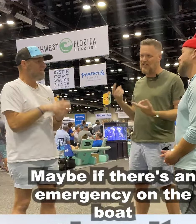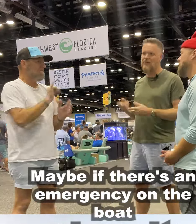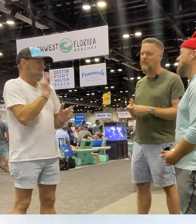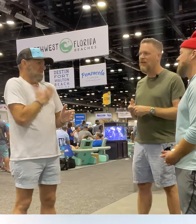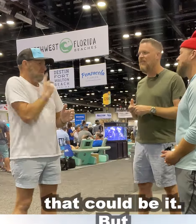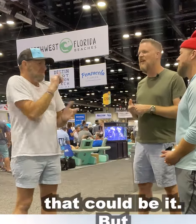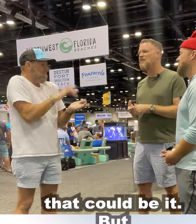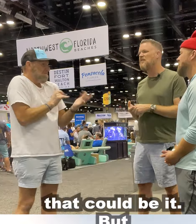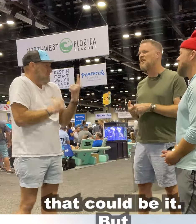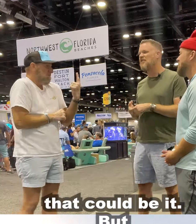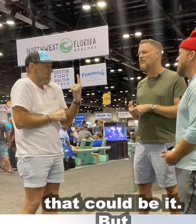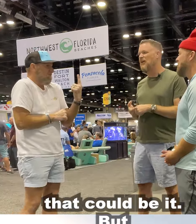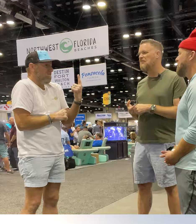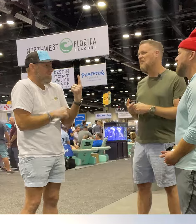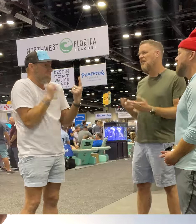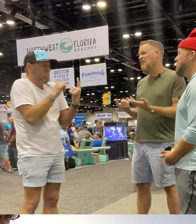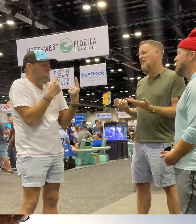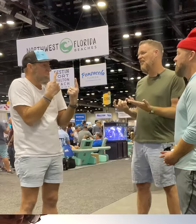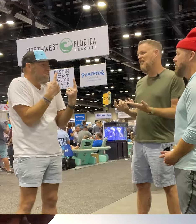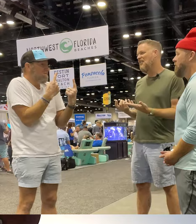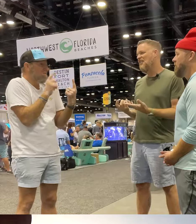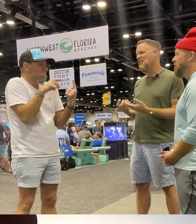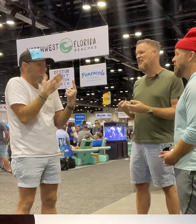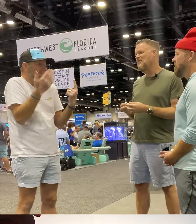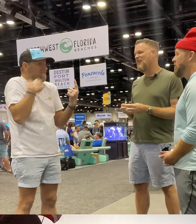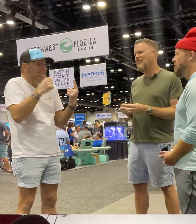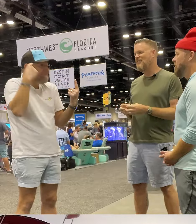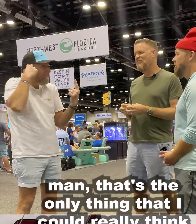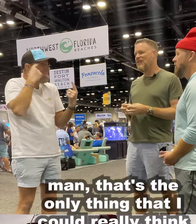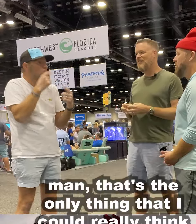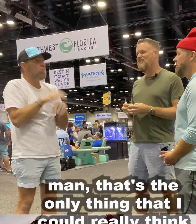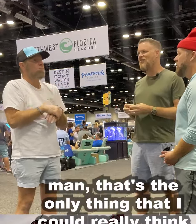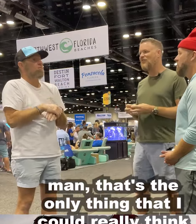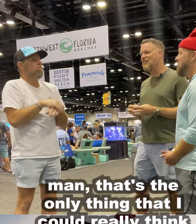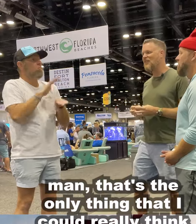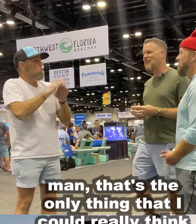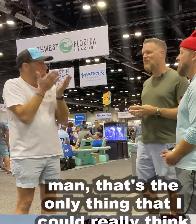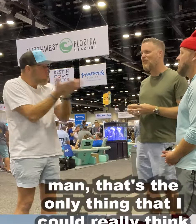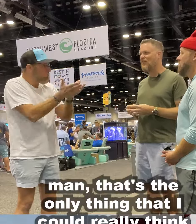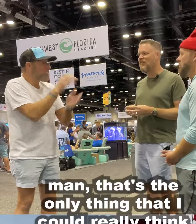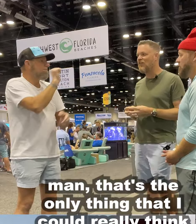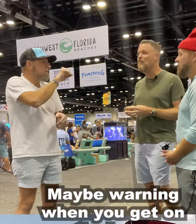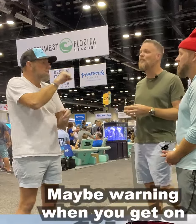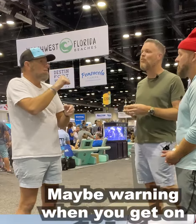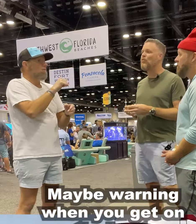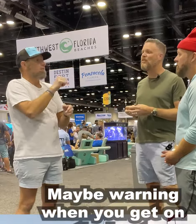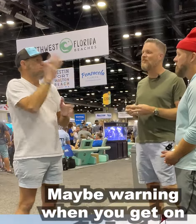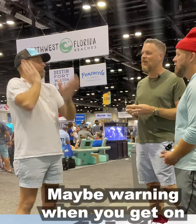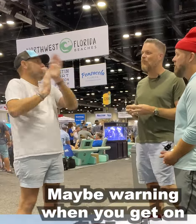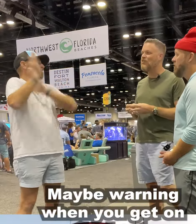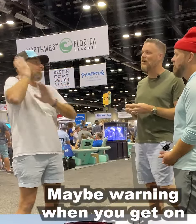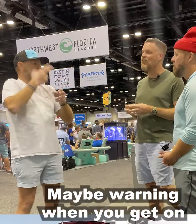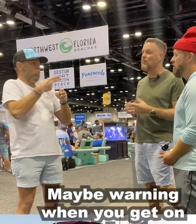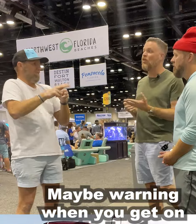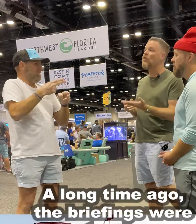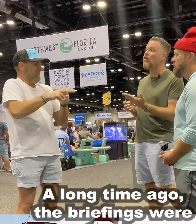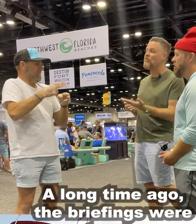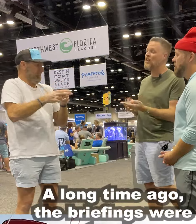head up, that could be it. But man, that's the only thing that I could really think of. Maybe warning when you get on the boat. A long time